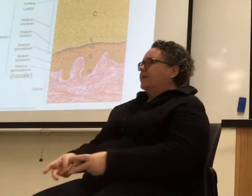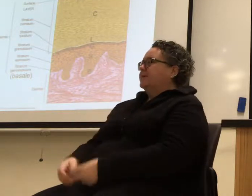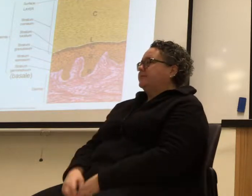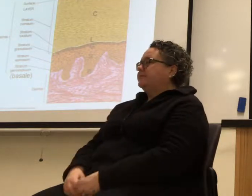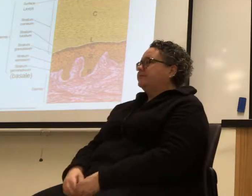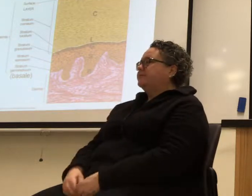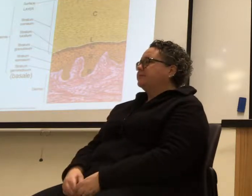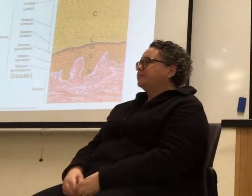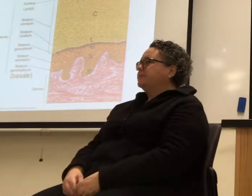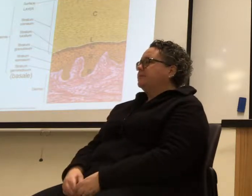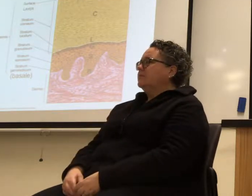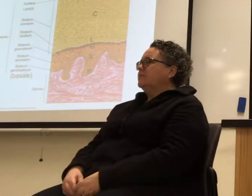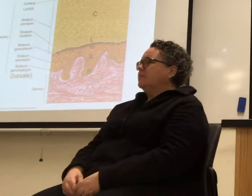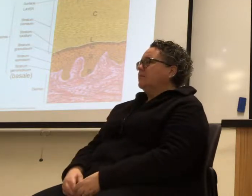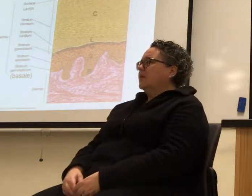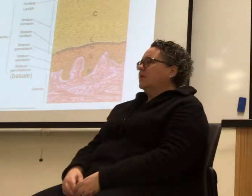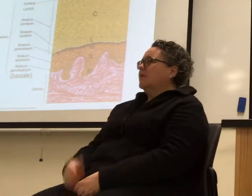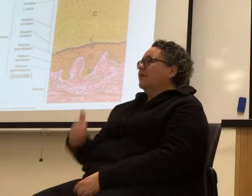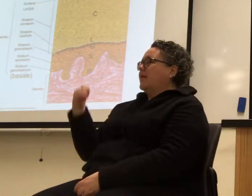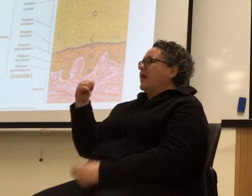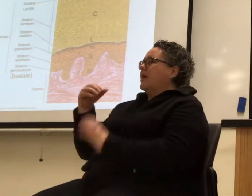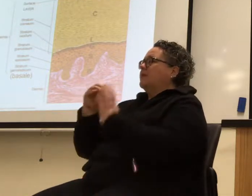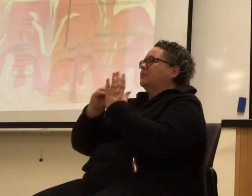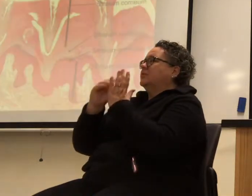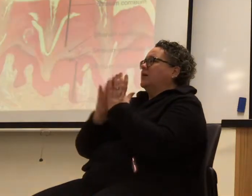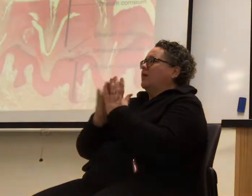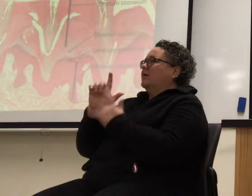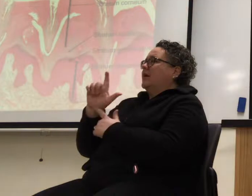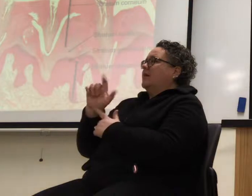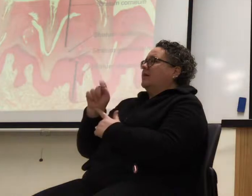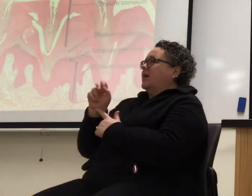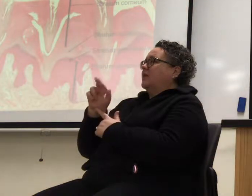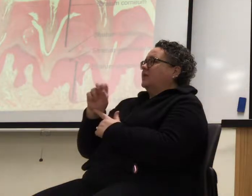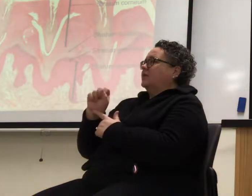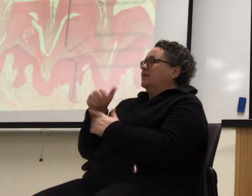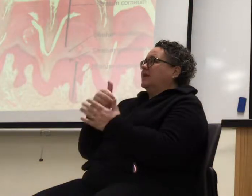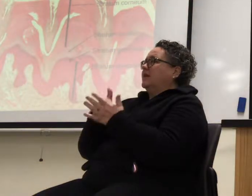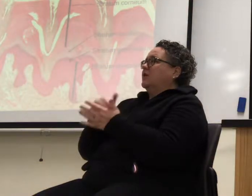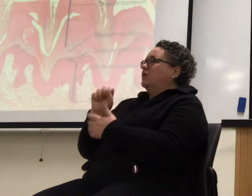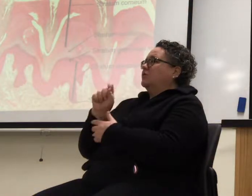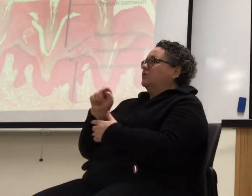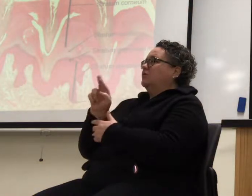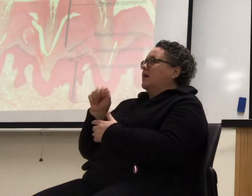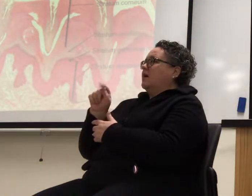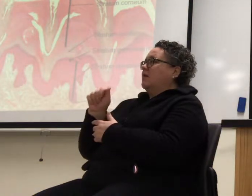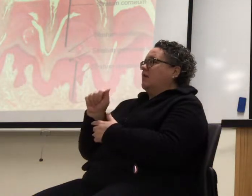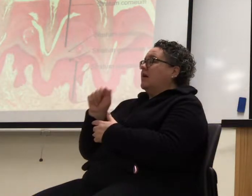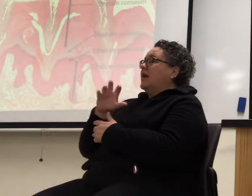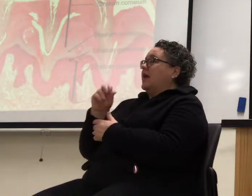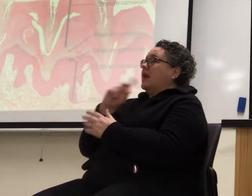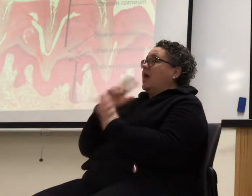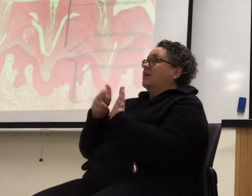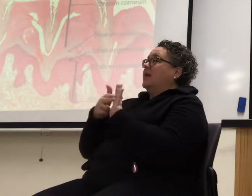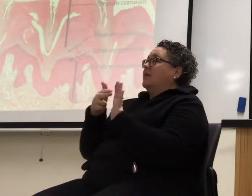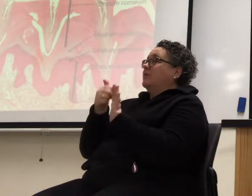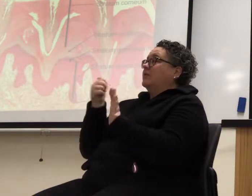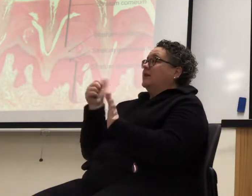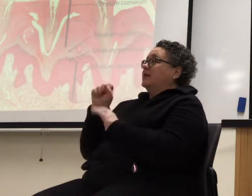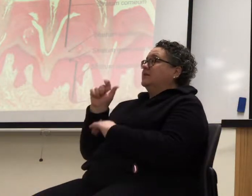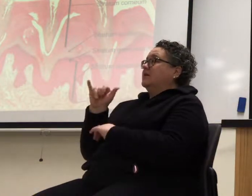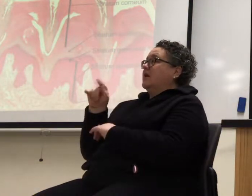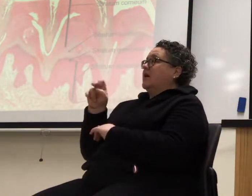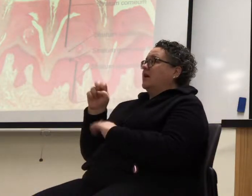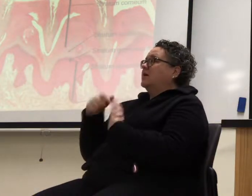And I put letters, they put letters next to where the strata are. And I labeled this slide to